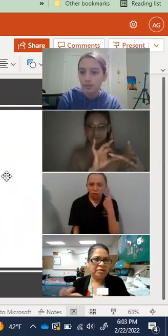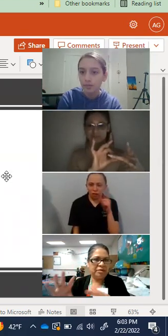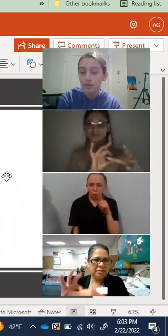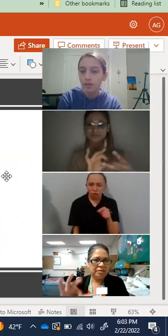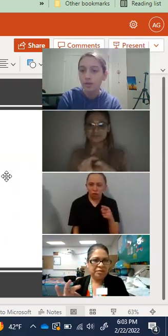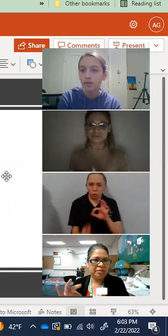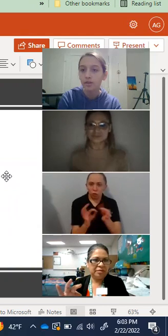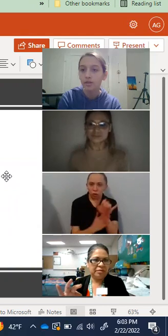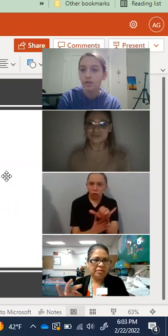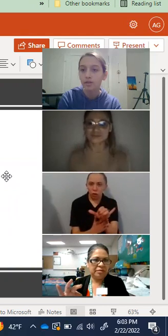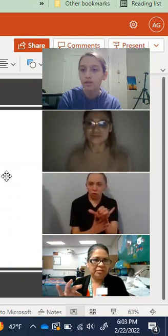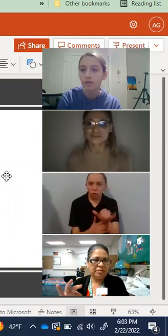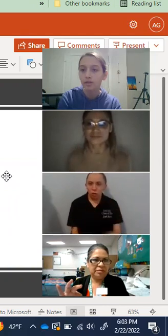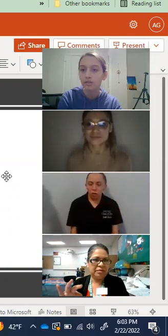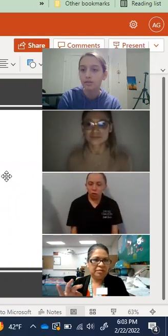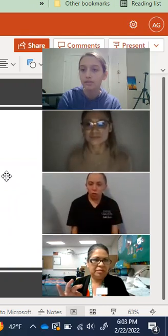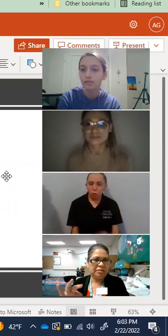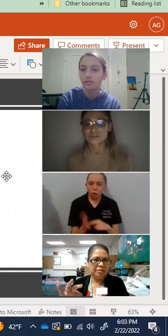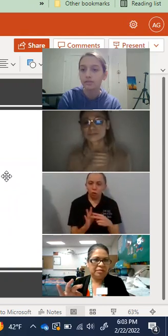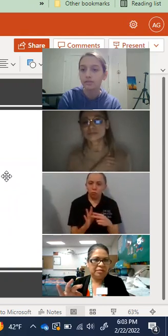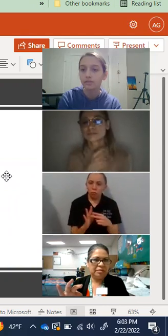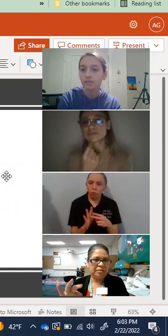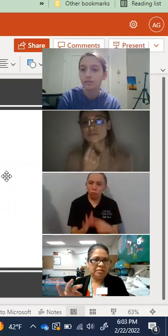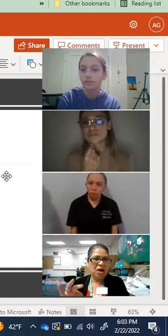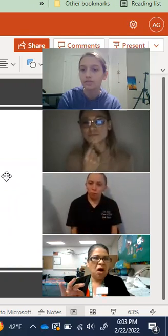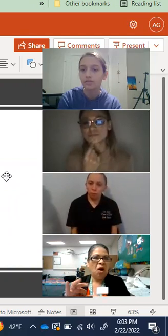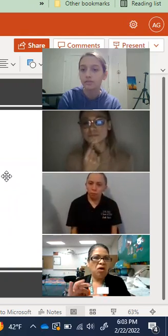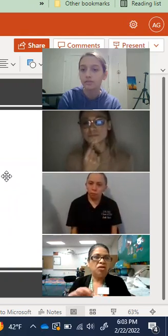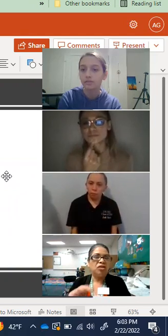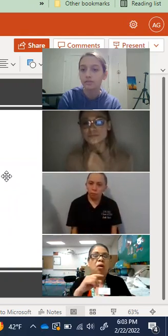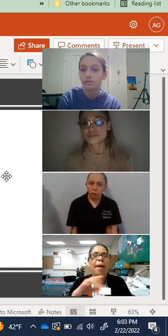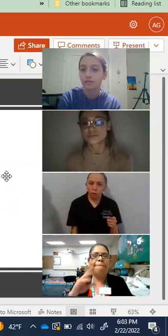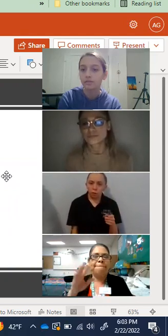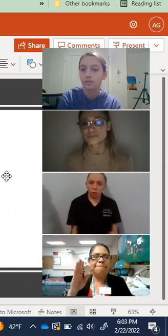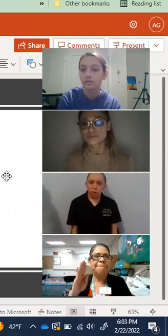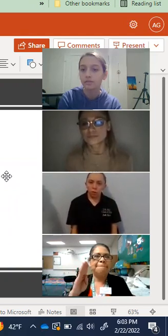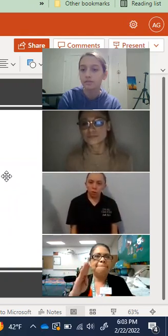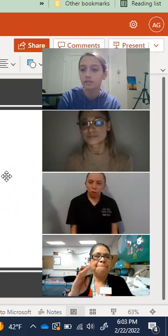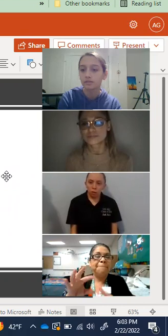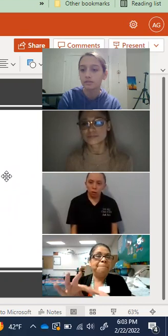Belong. I don't understand the question to interpret that. What do you mean? So